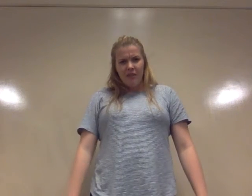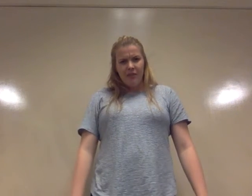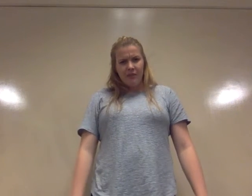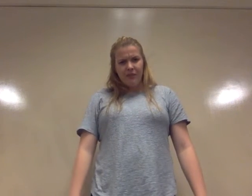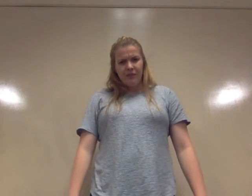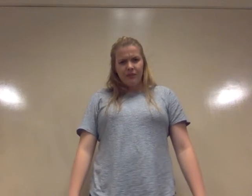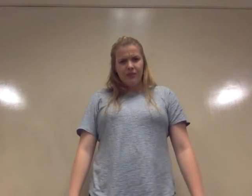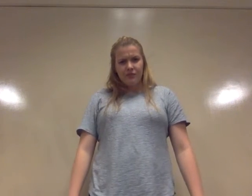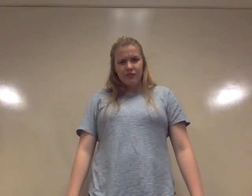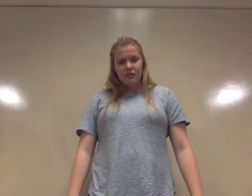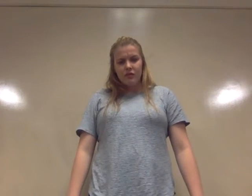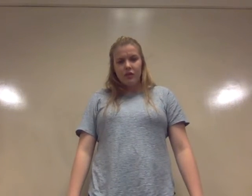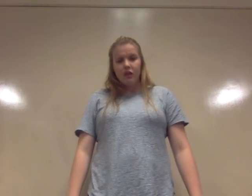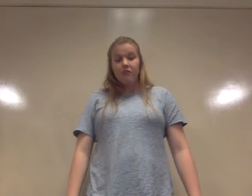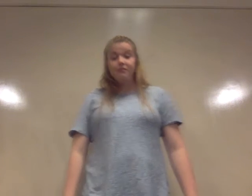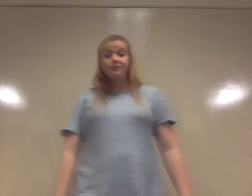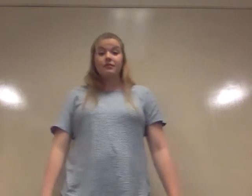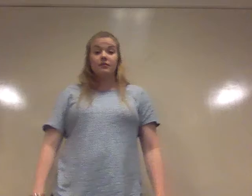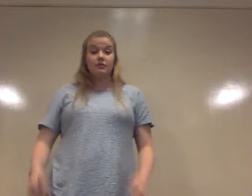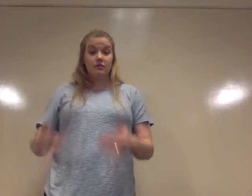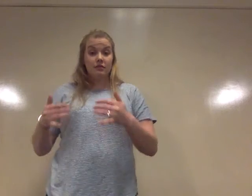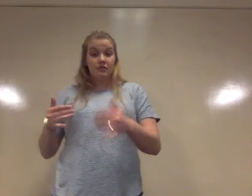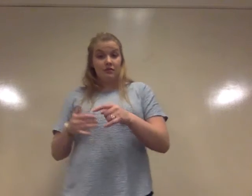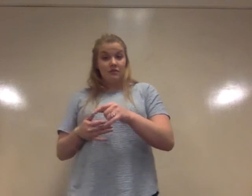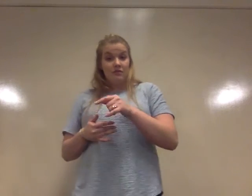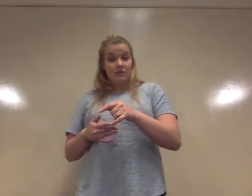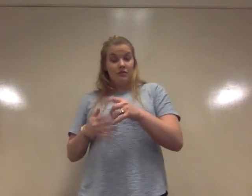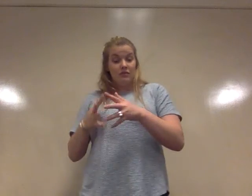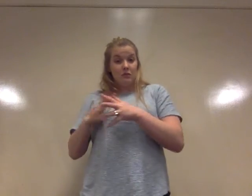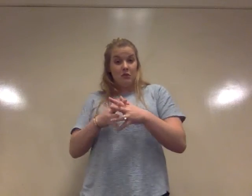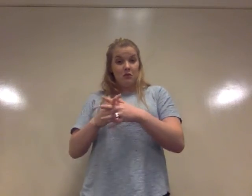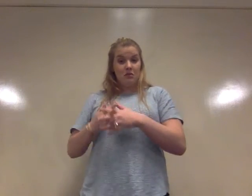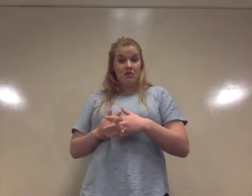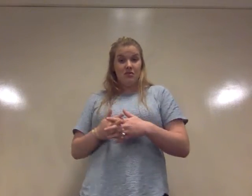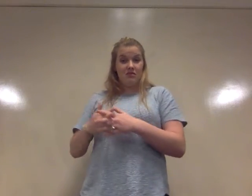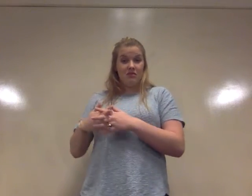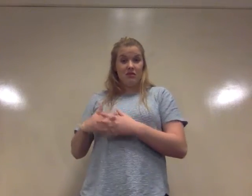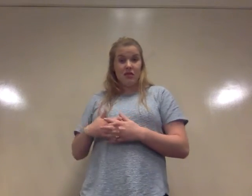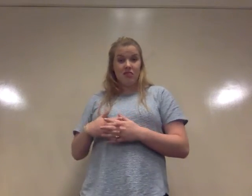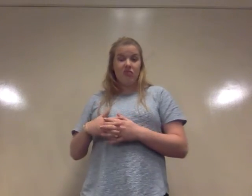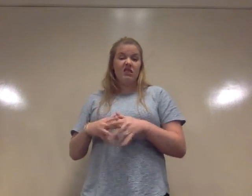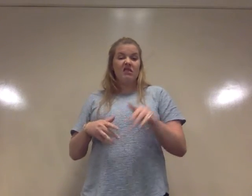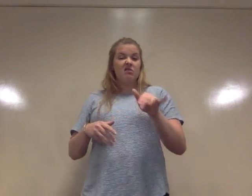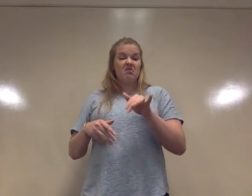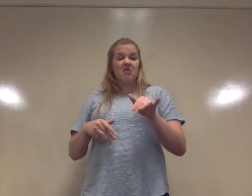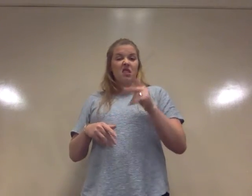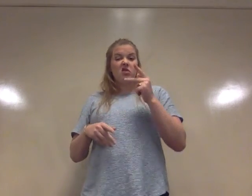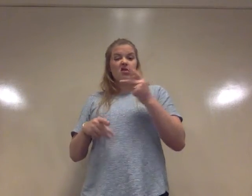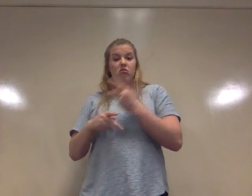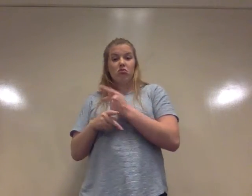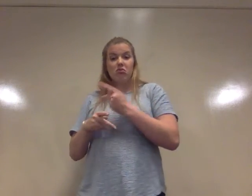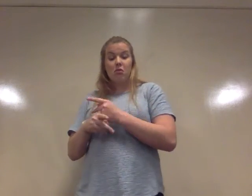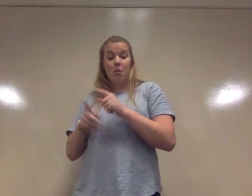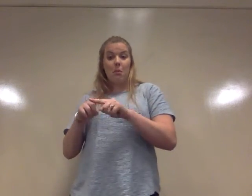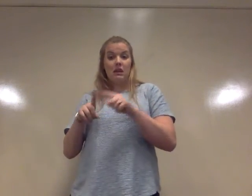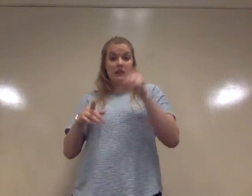encountered. In the same year, the U.S. population was only about twice the size of Japan's, yet the number of prostate cancer